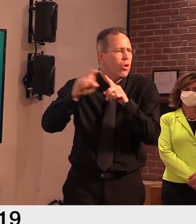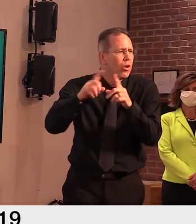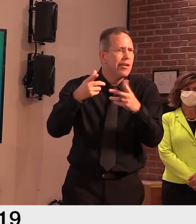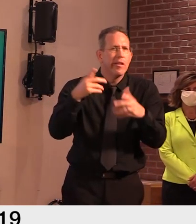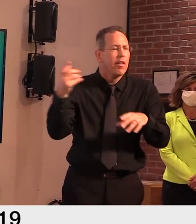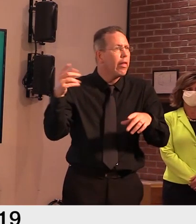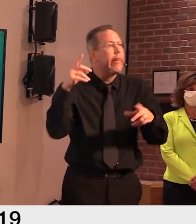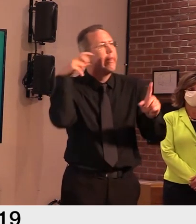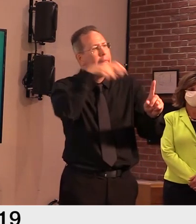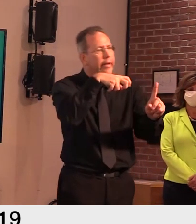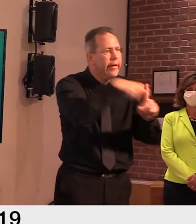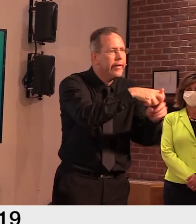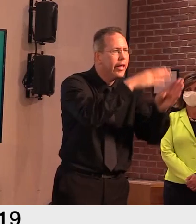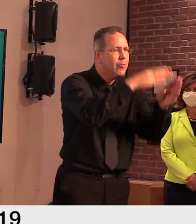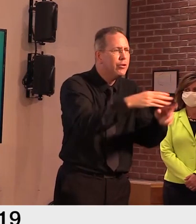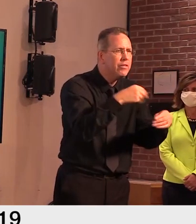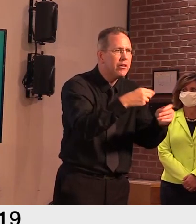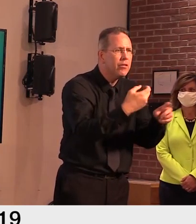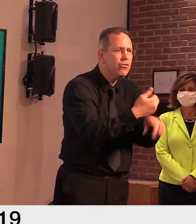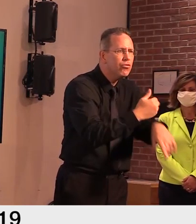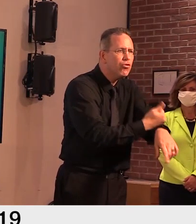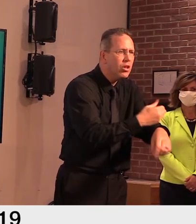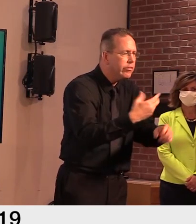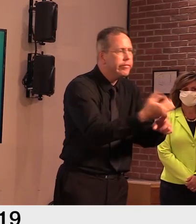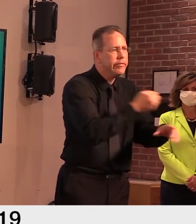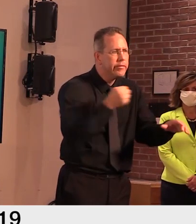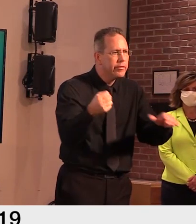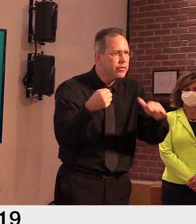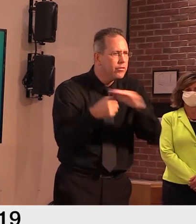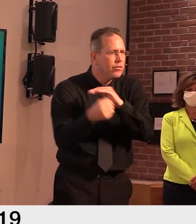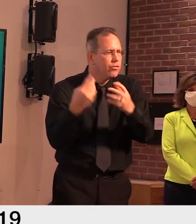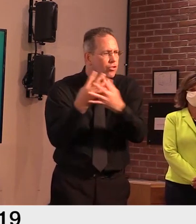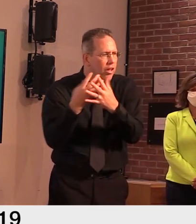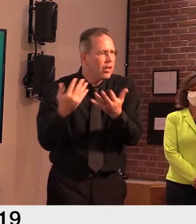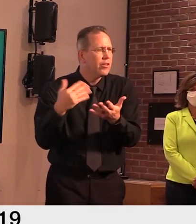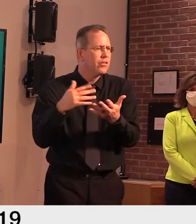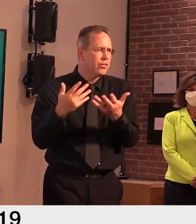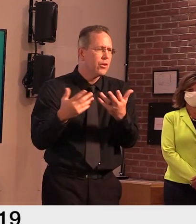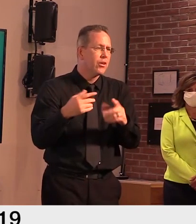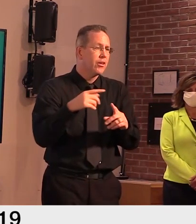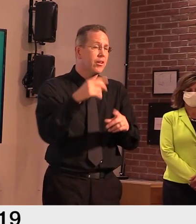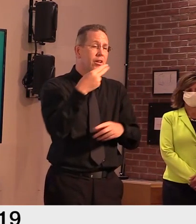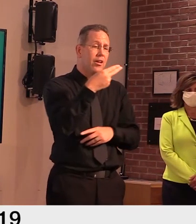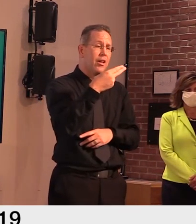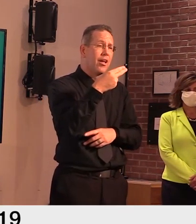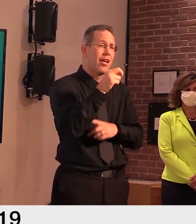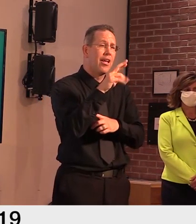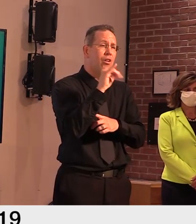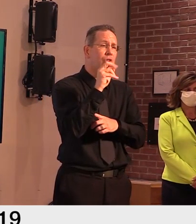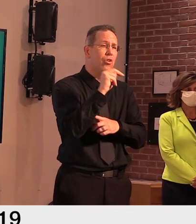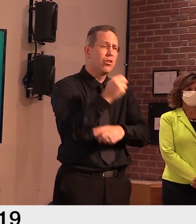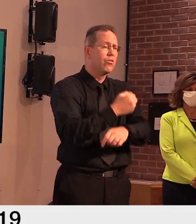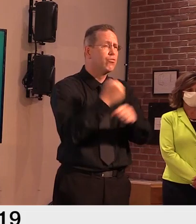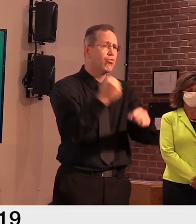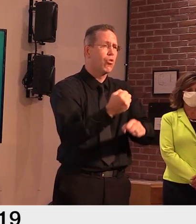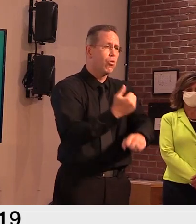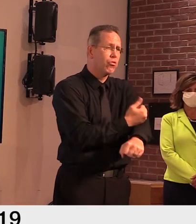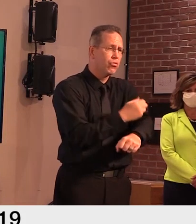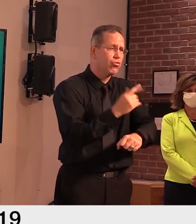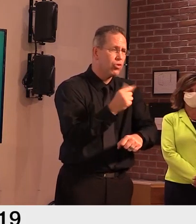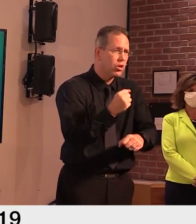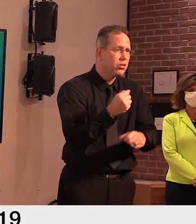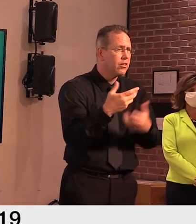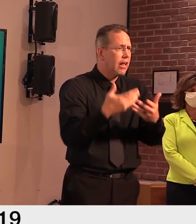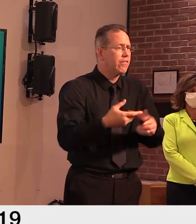to rethink the approaches, especially the approach when someone's in crisis and you're calling 911 for assistance. I would stop short of saying